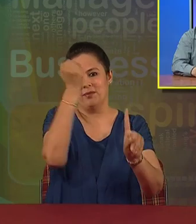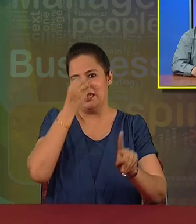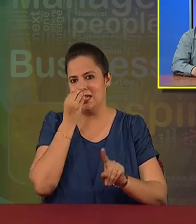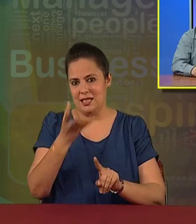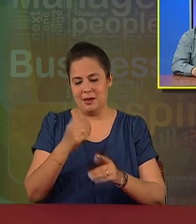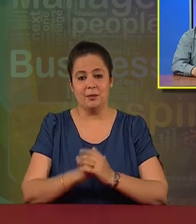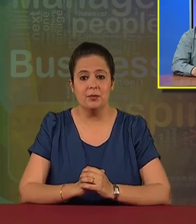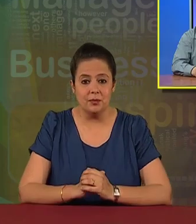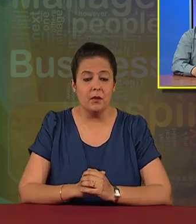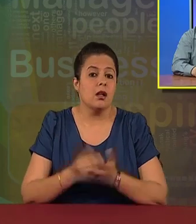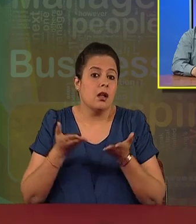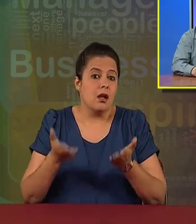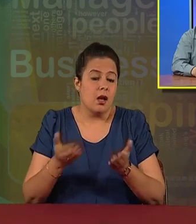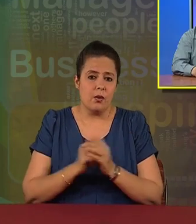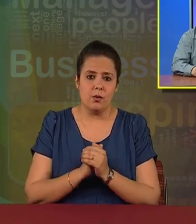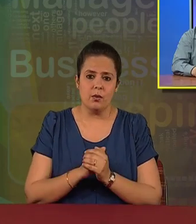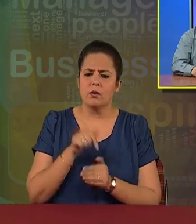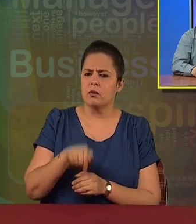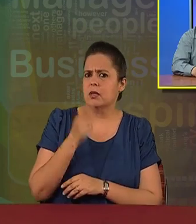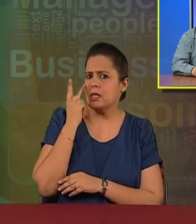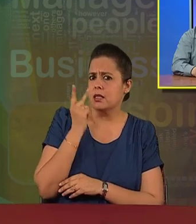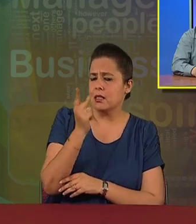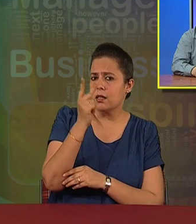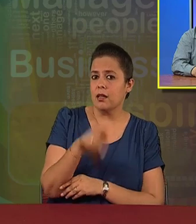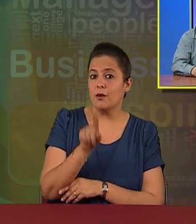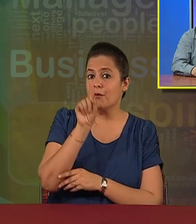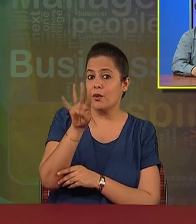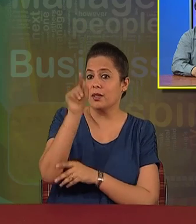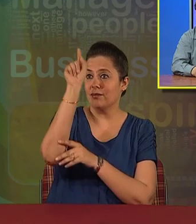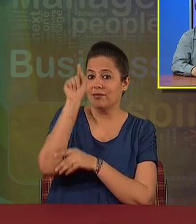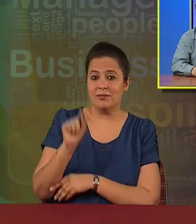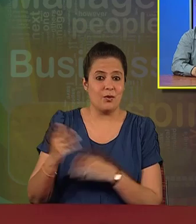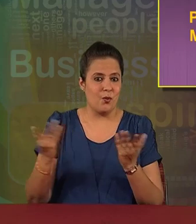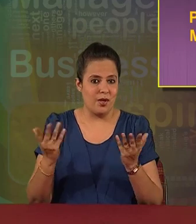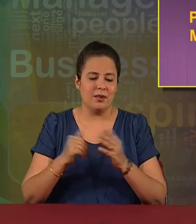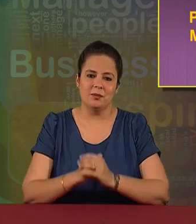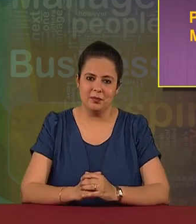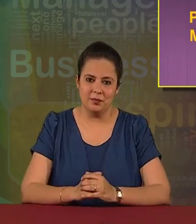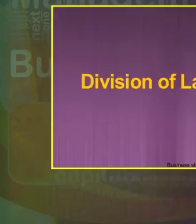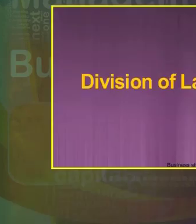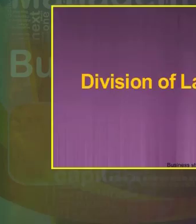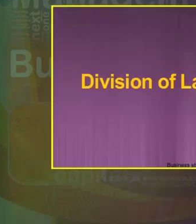objectives. Now, let we have the 14 principles given by him.